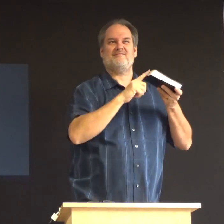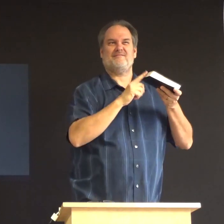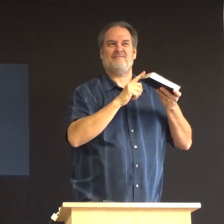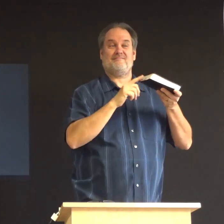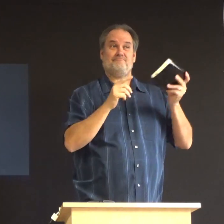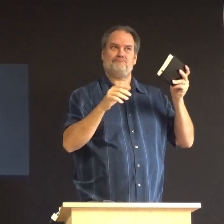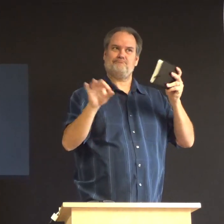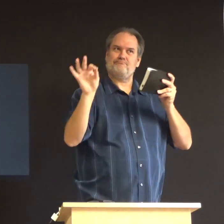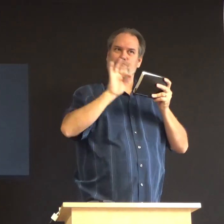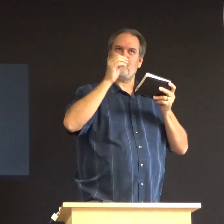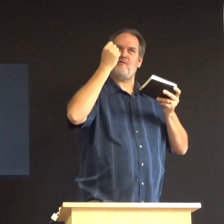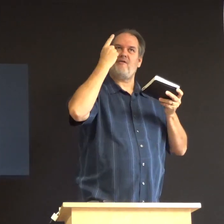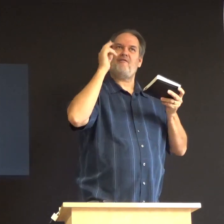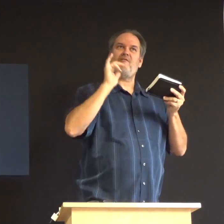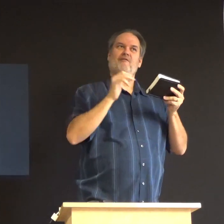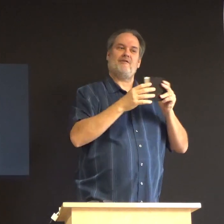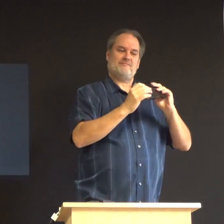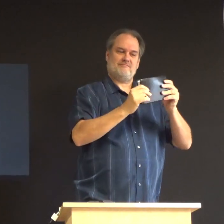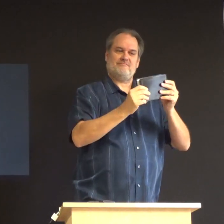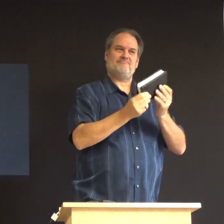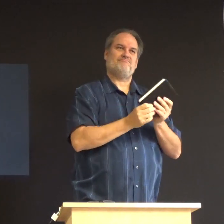spoke to us. Okay.